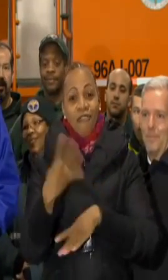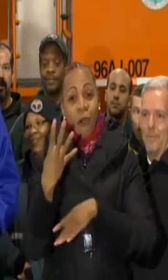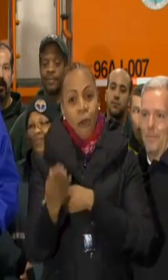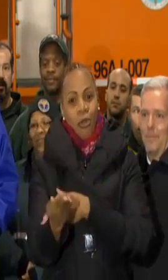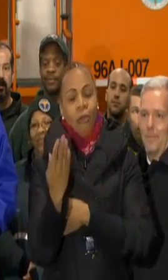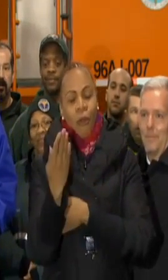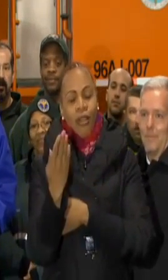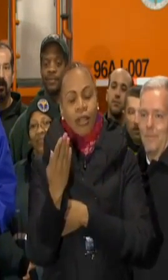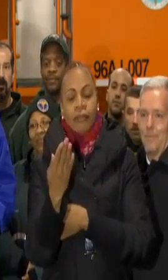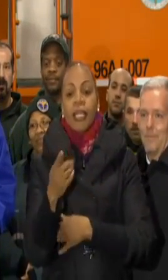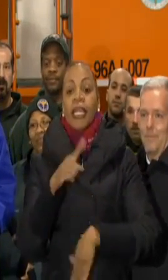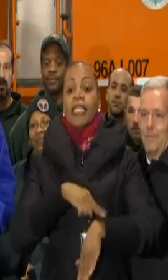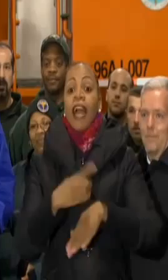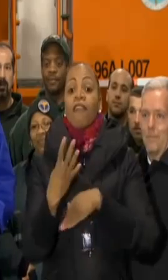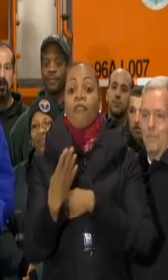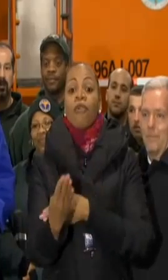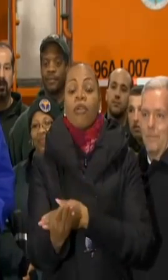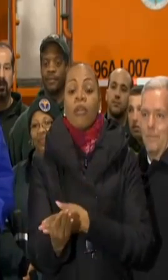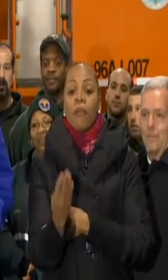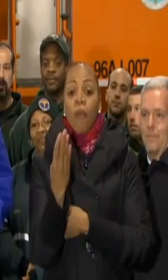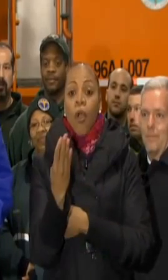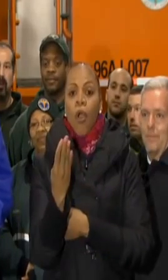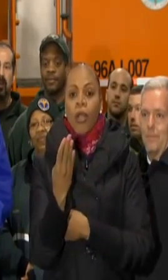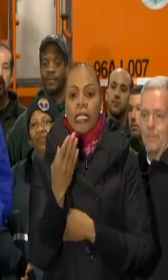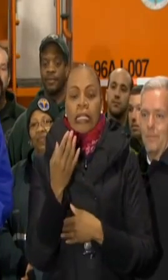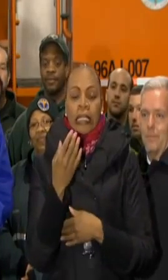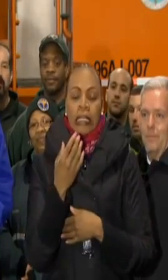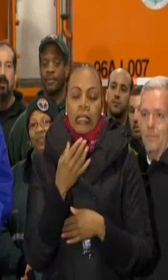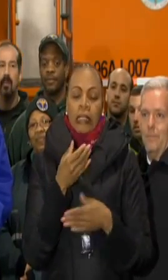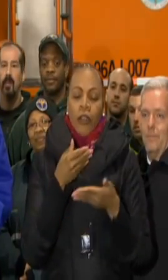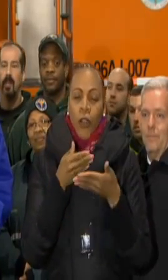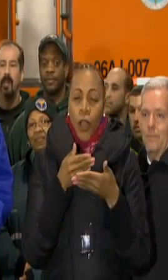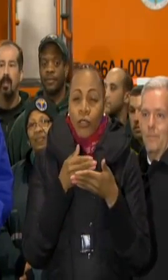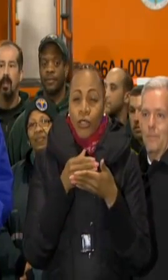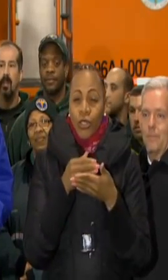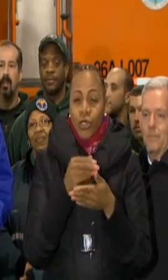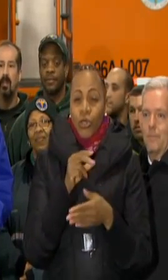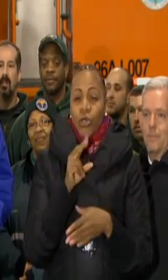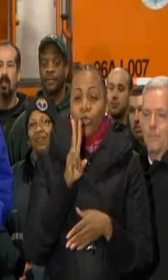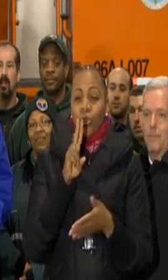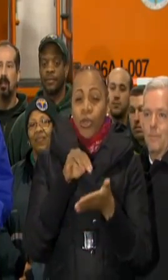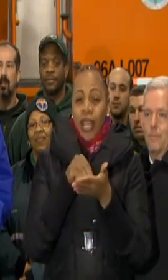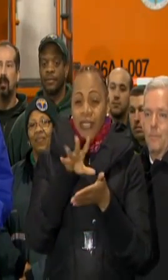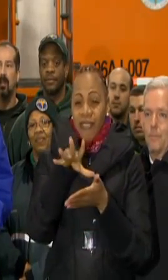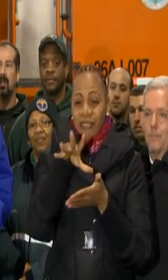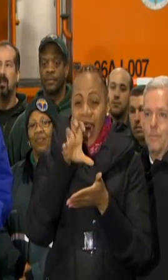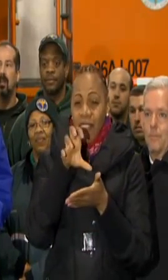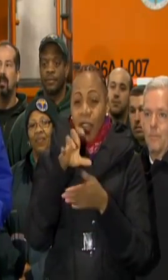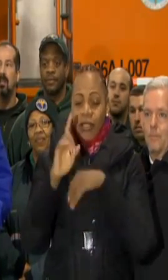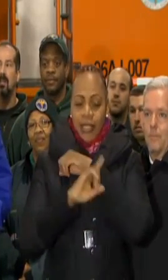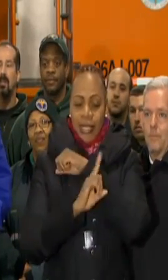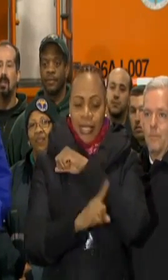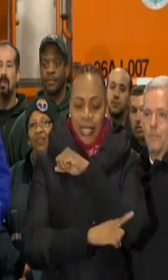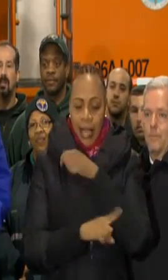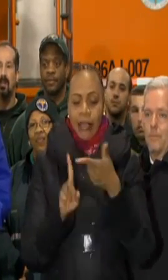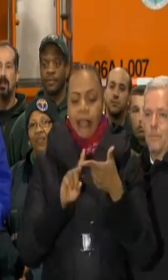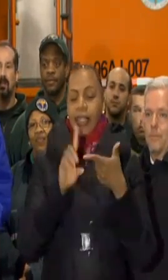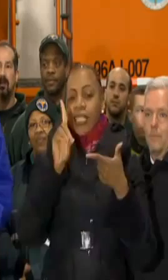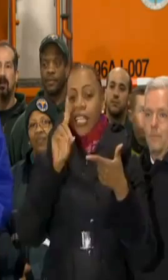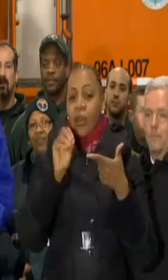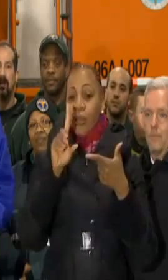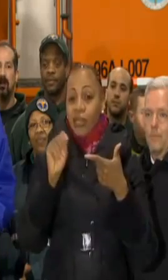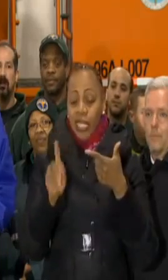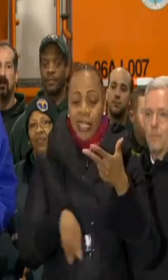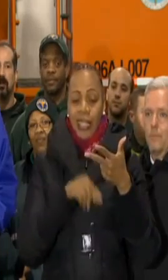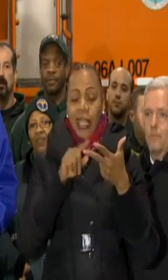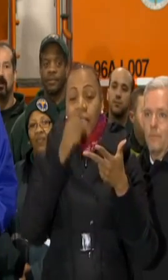As of 4 a.m., there are nearly 2,500 sanitation, DOT, DEP, and parks plows out on